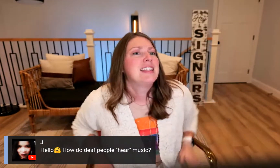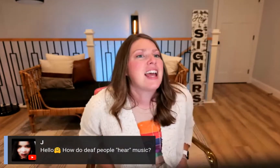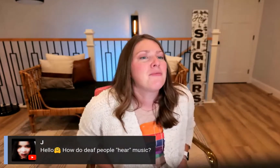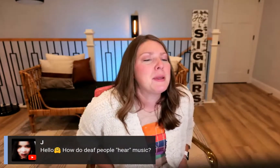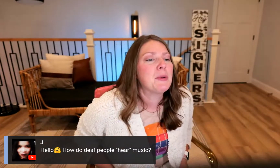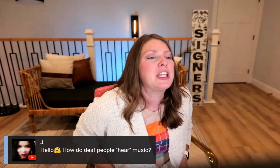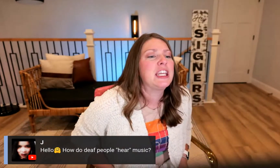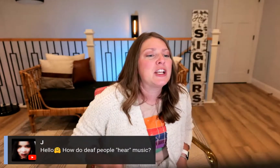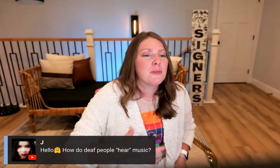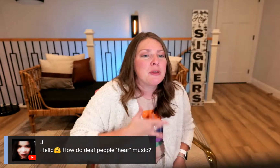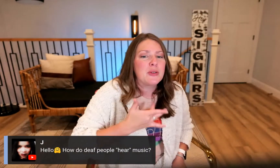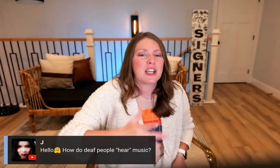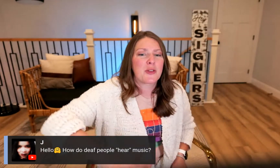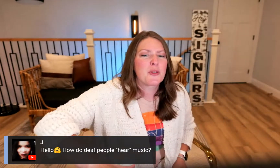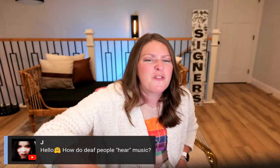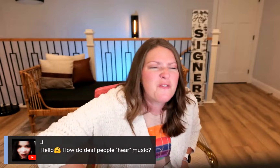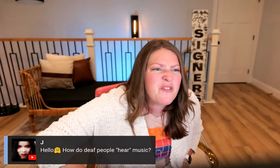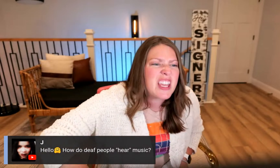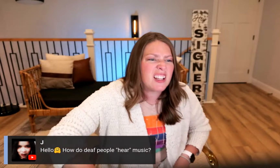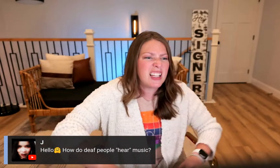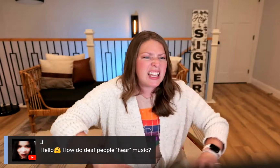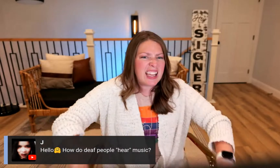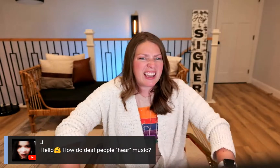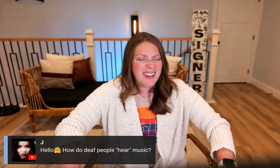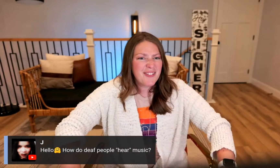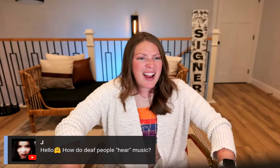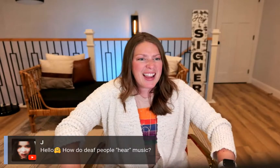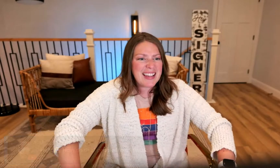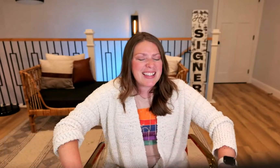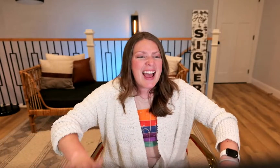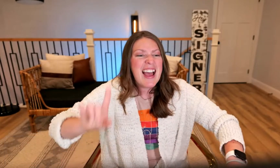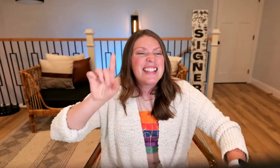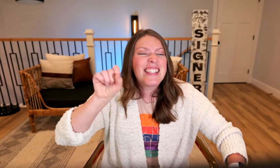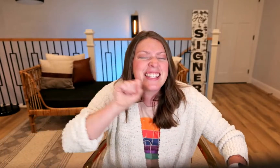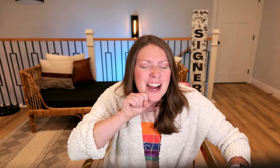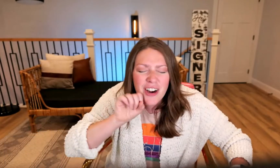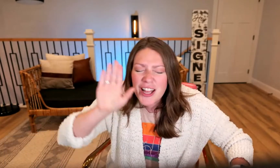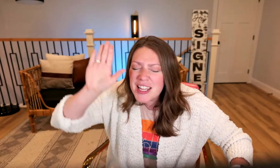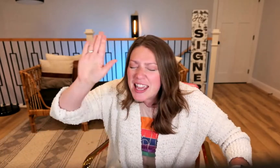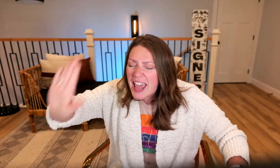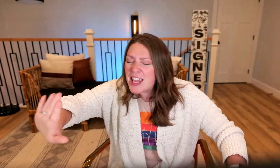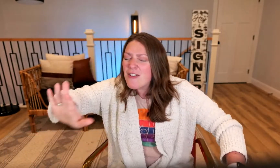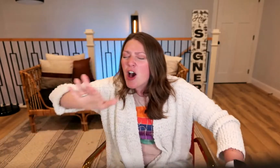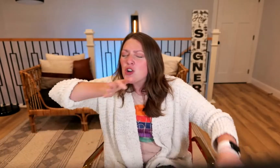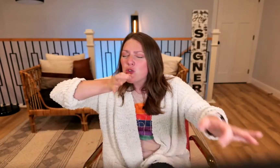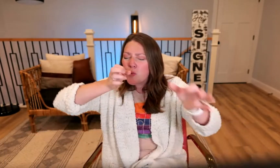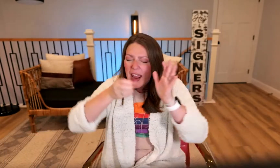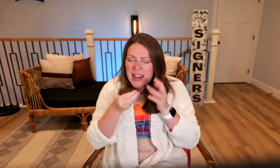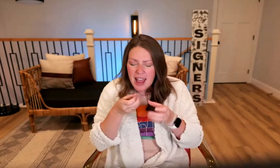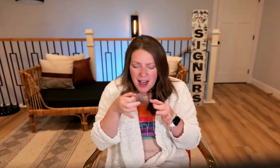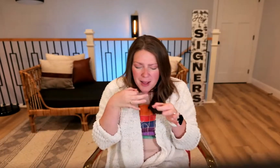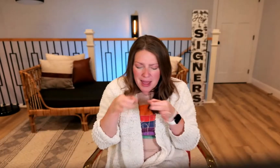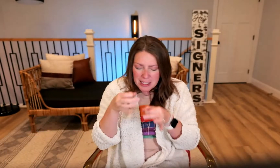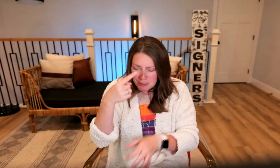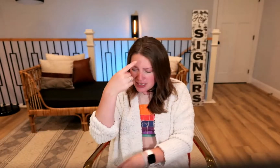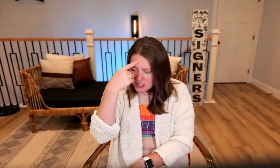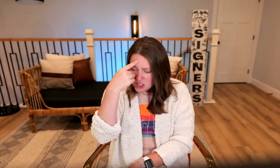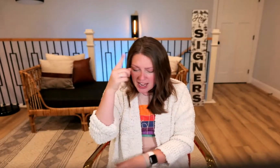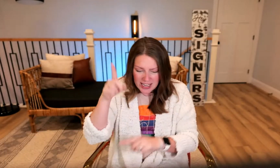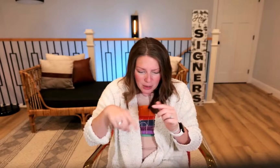Deaf people hear music through feeling, right? Sarah gave a great explanation. I can't